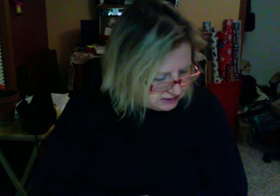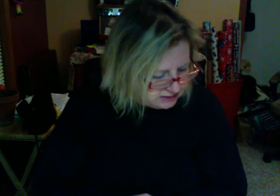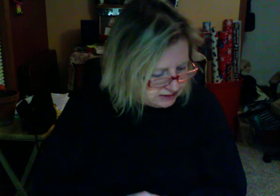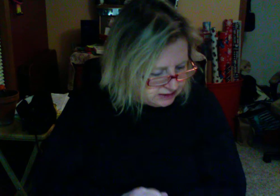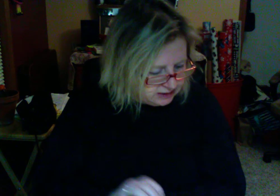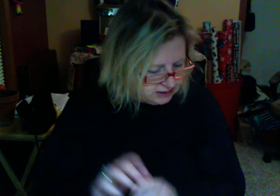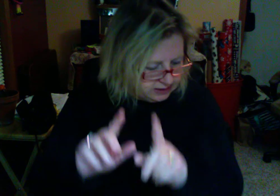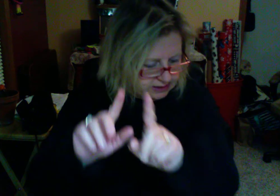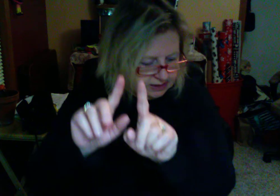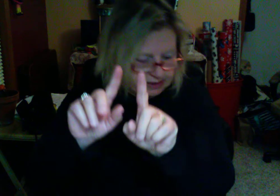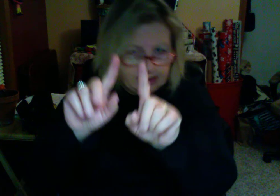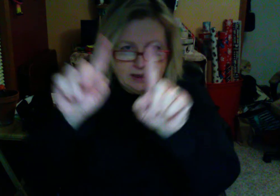Test.